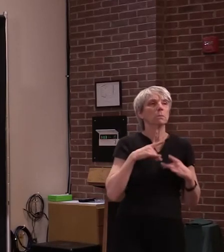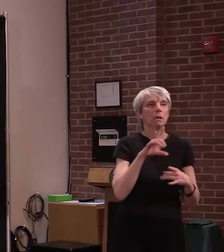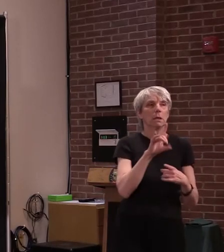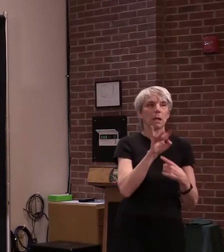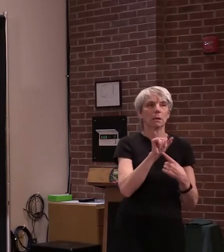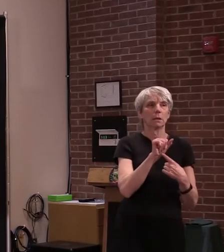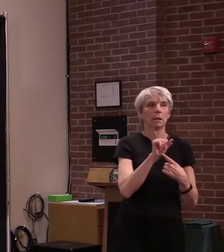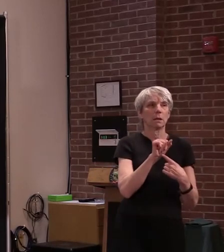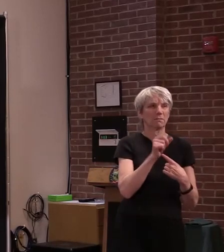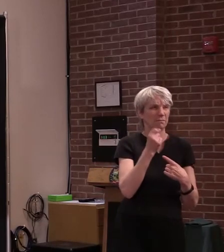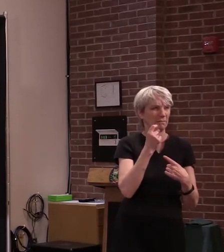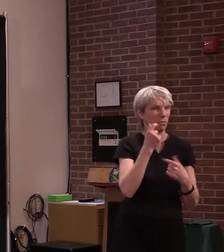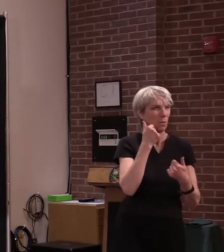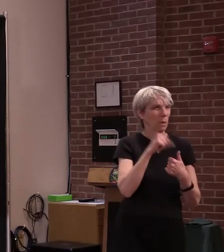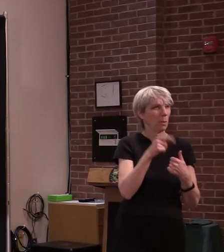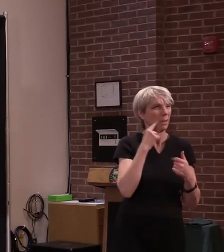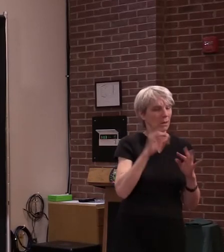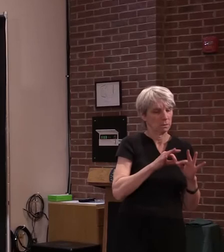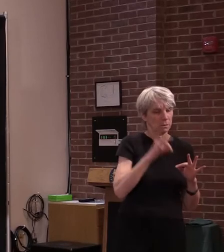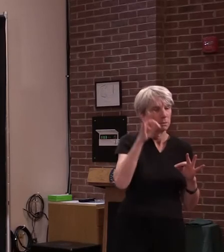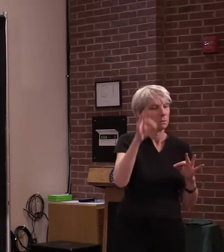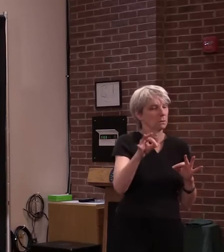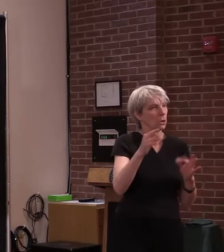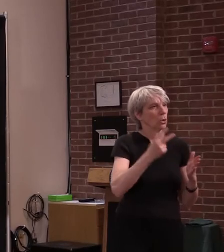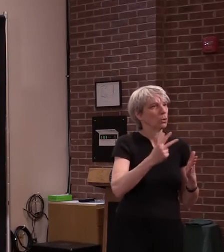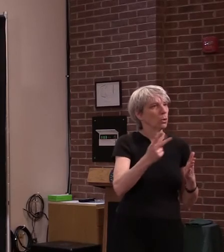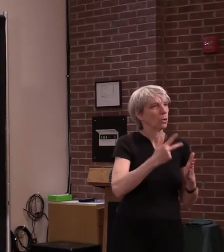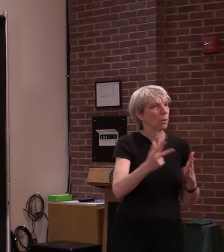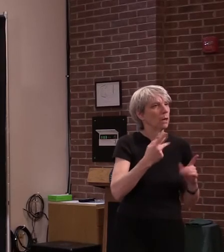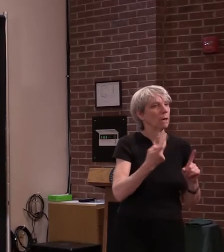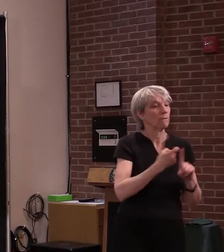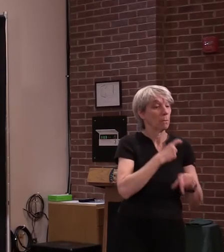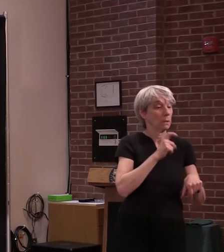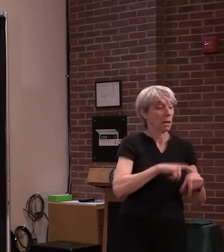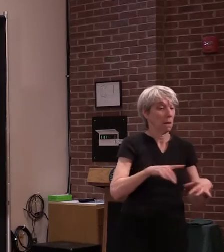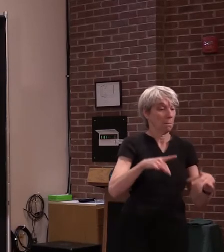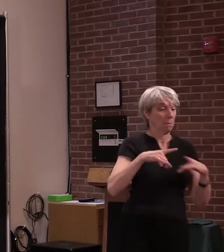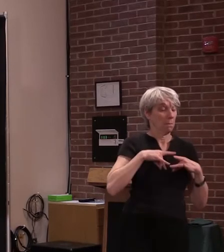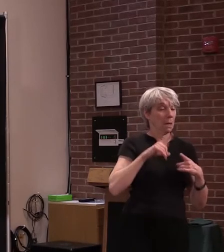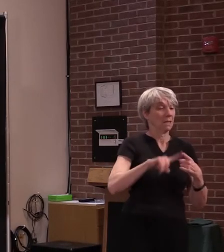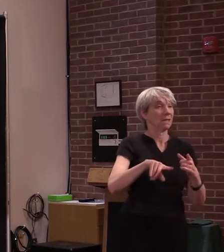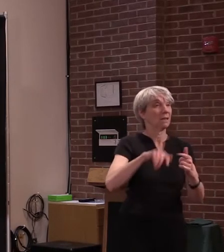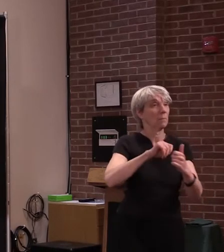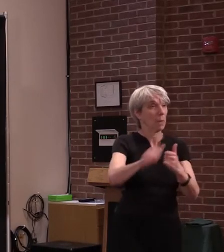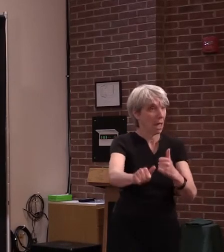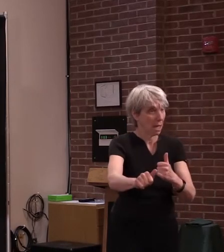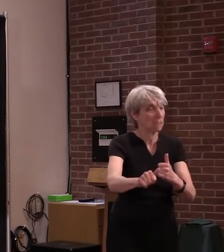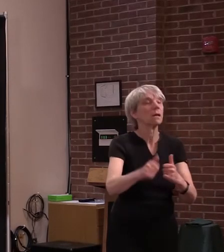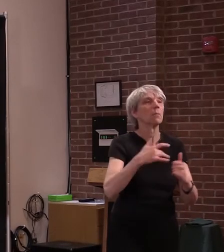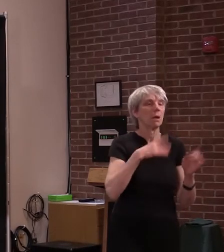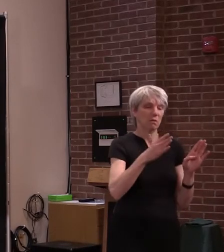variant deaths and not Omicron. So that's about the best I can do for you right now.